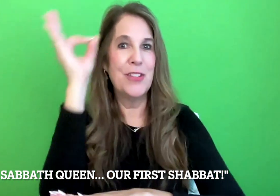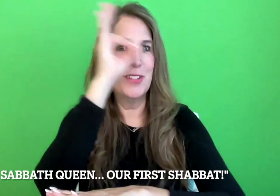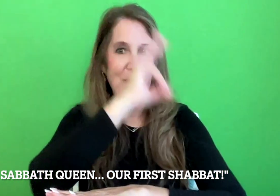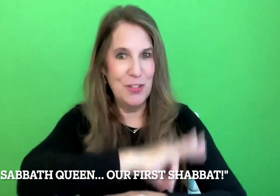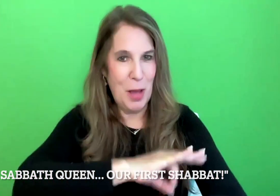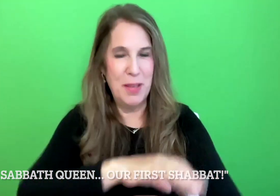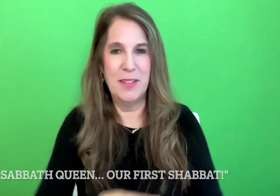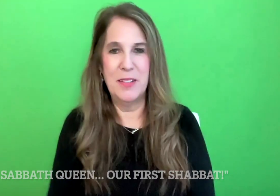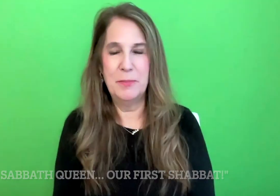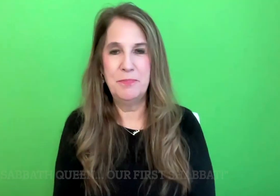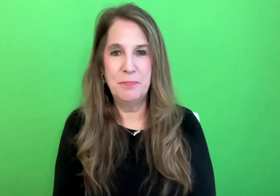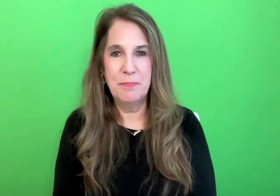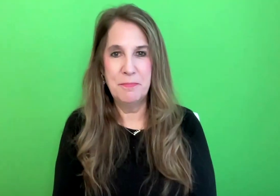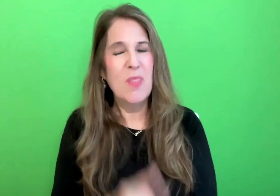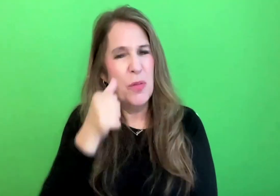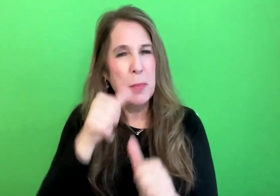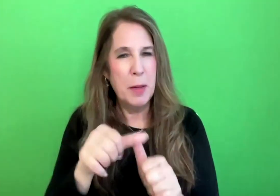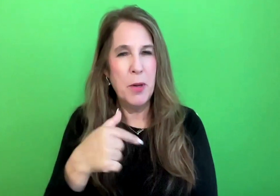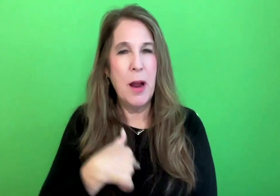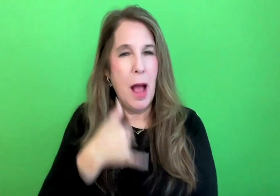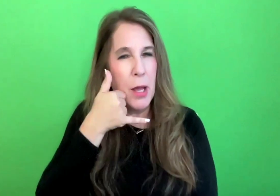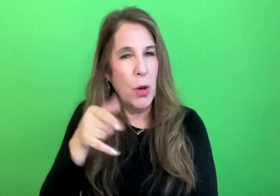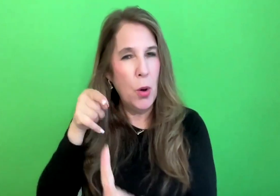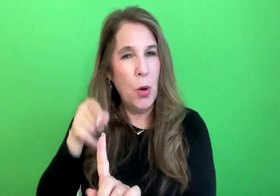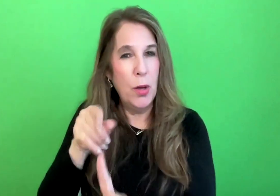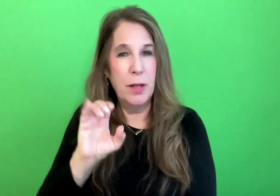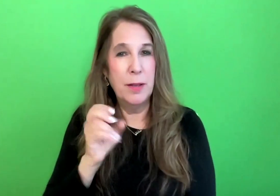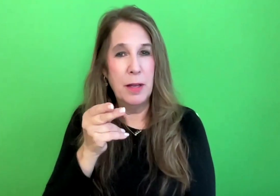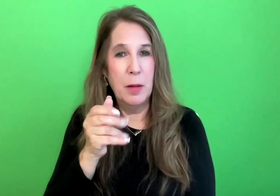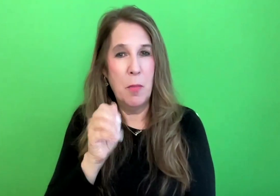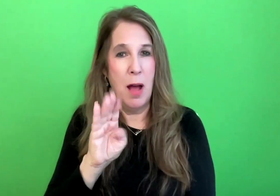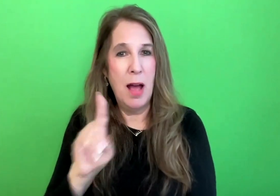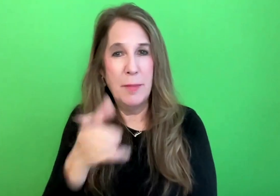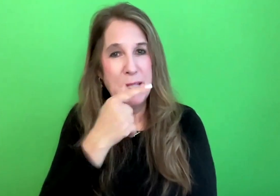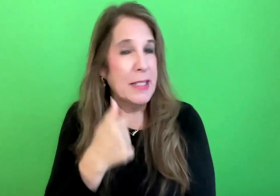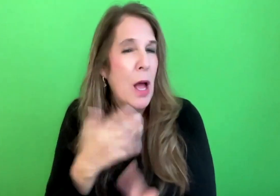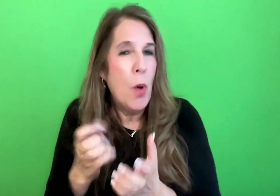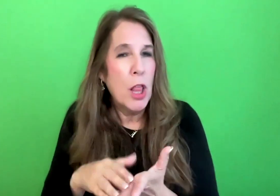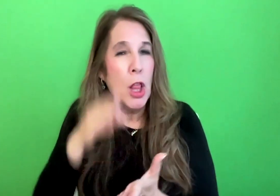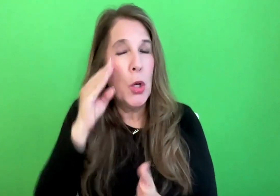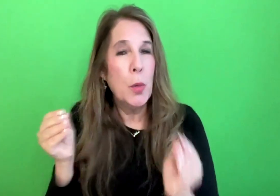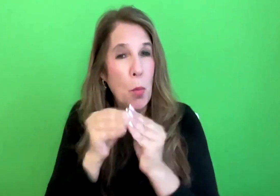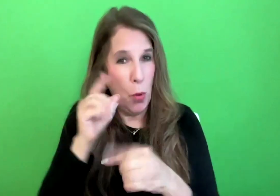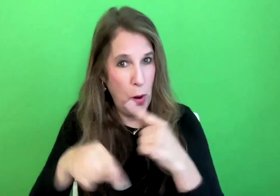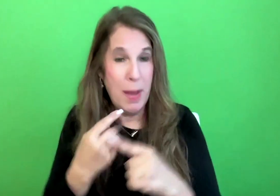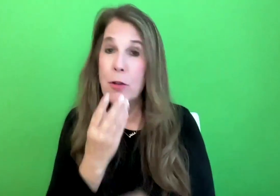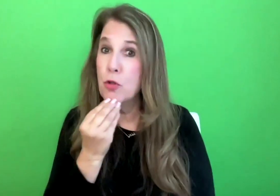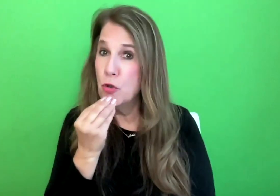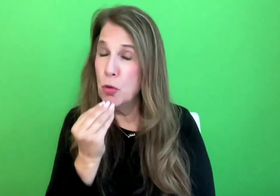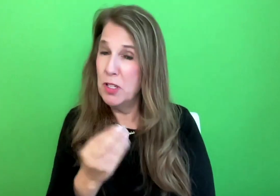If you remember, I had called Chabad as a possible avenue to learn about my new fascination with Jewish spirituality.